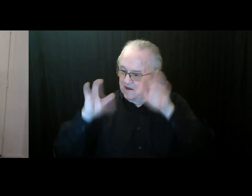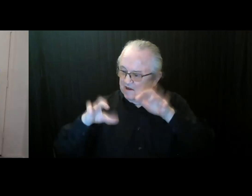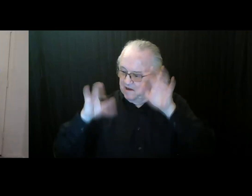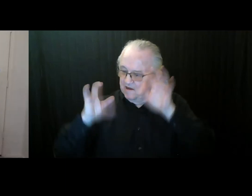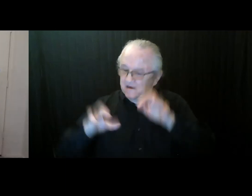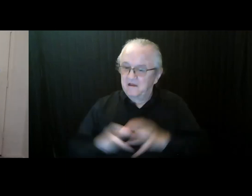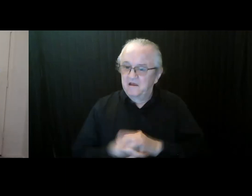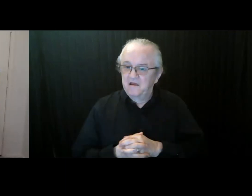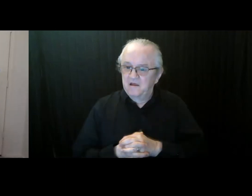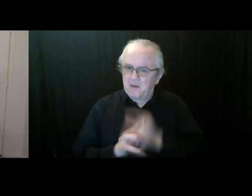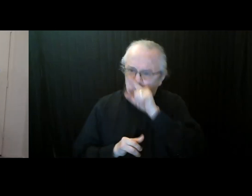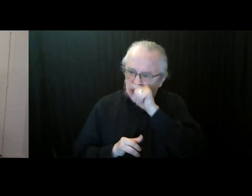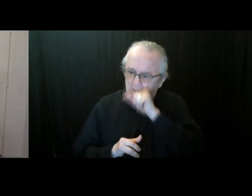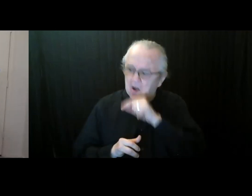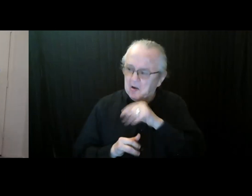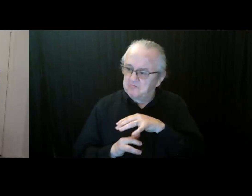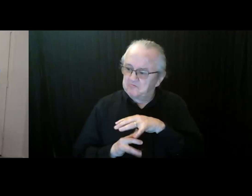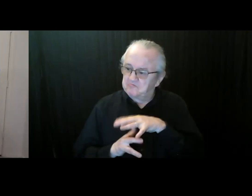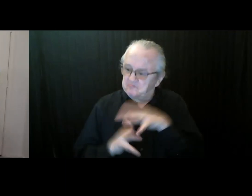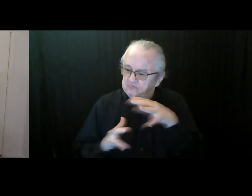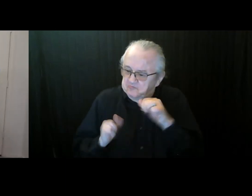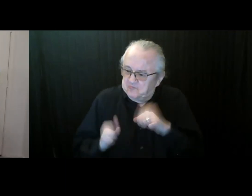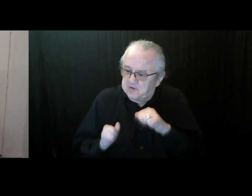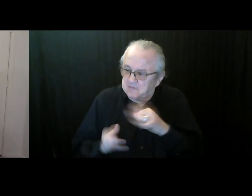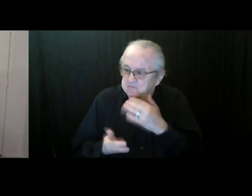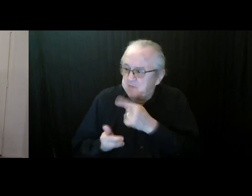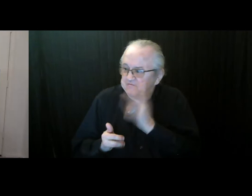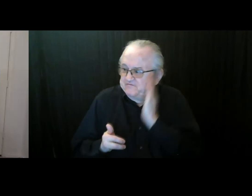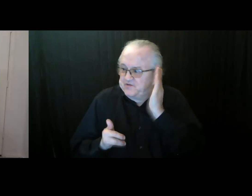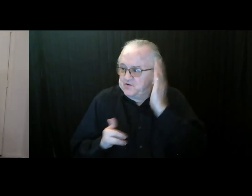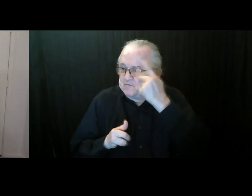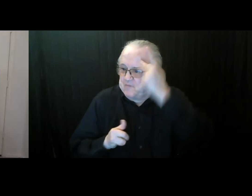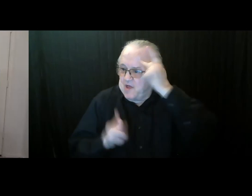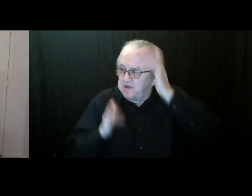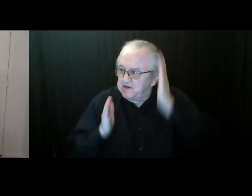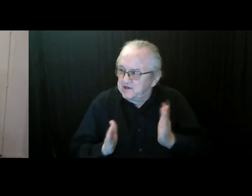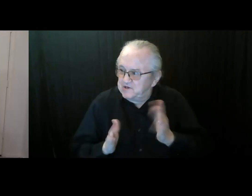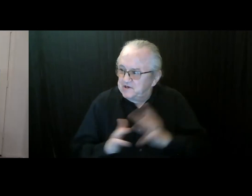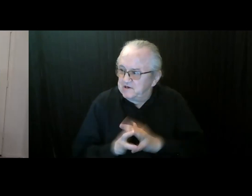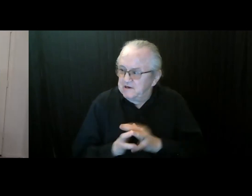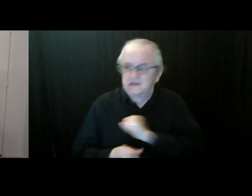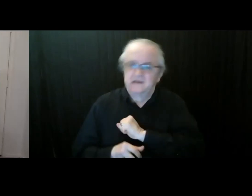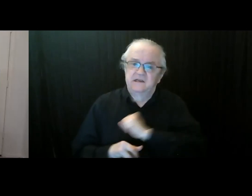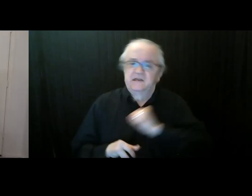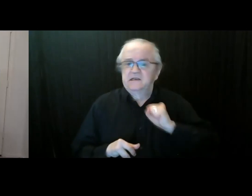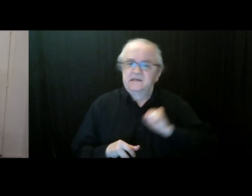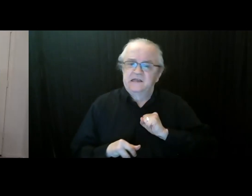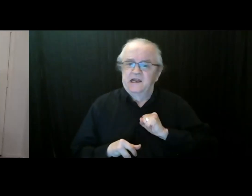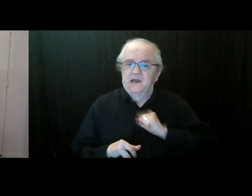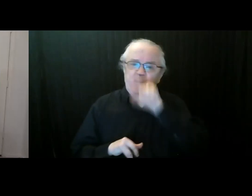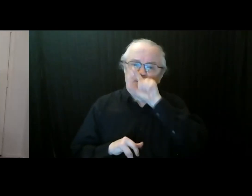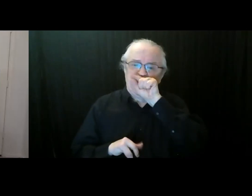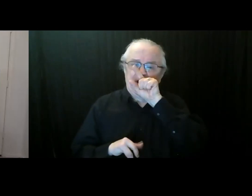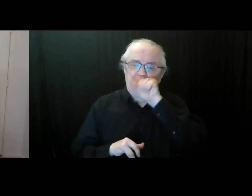A bird of great potential. You might even run for office. Senator Bird